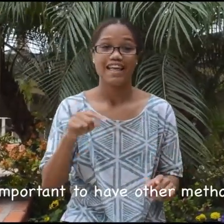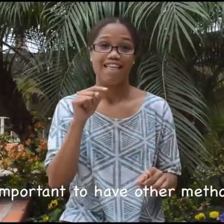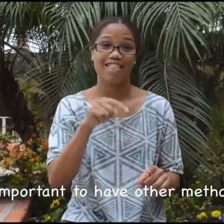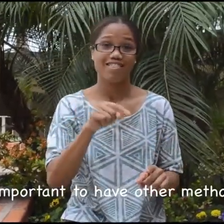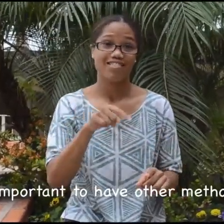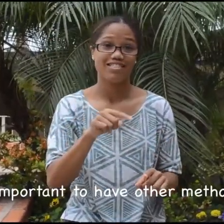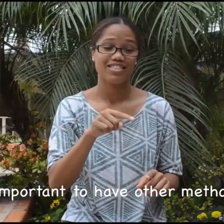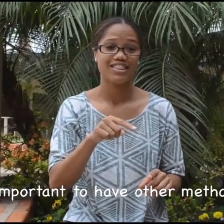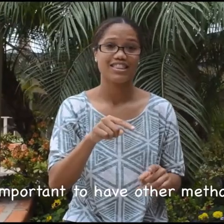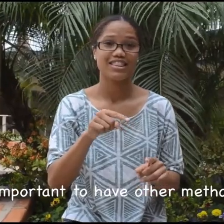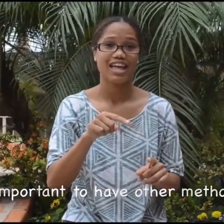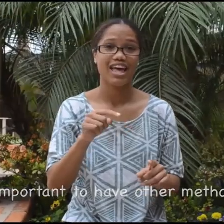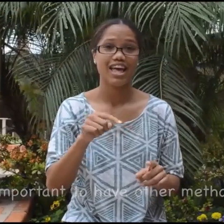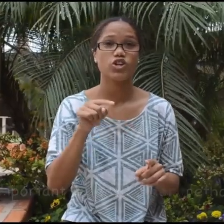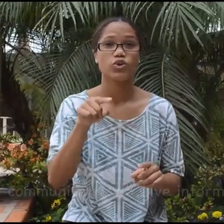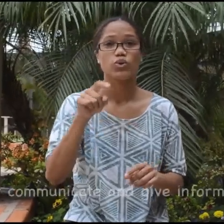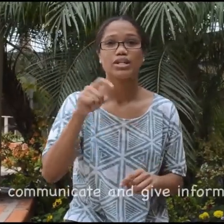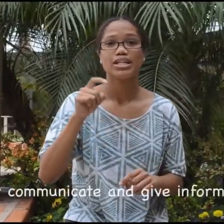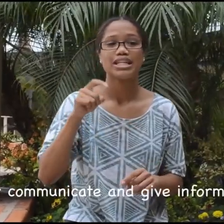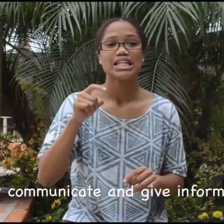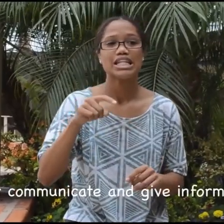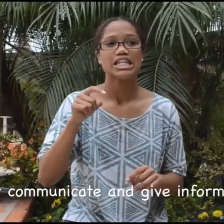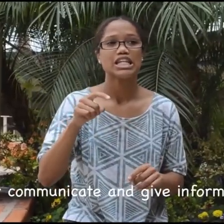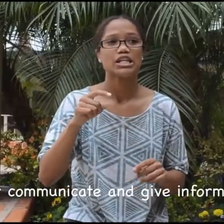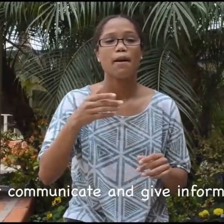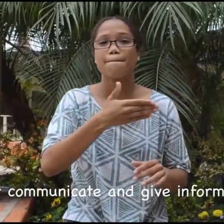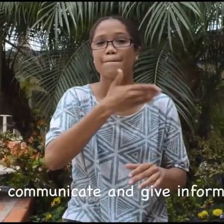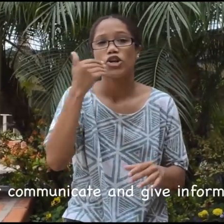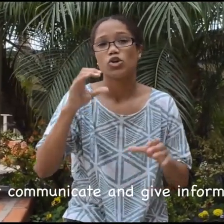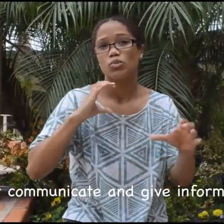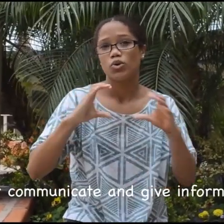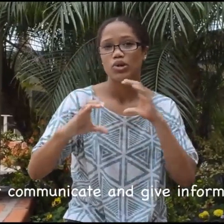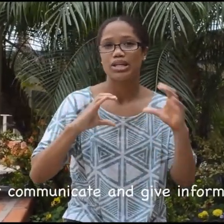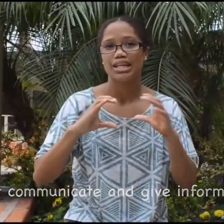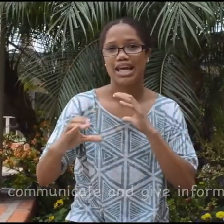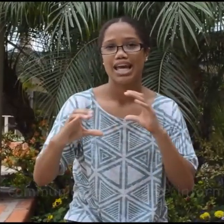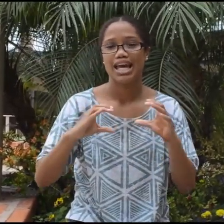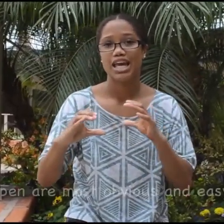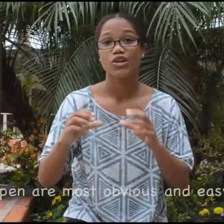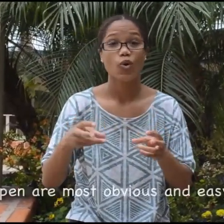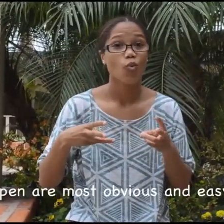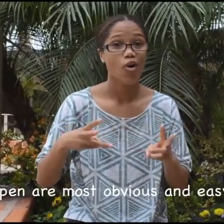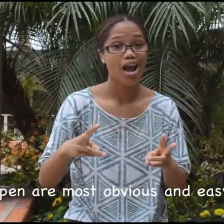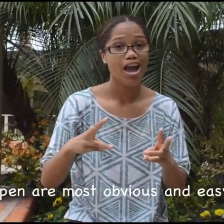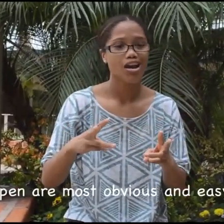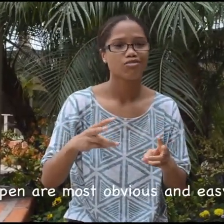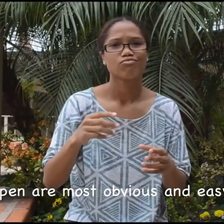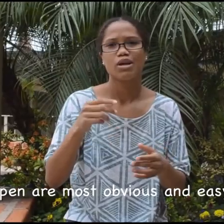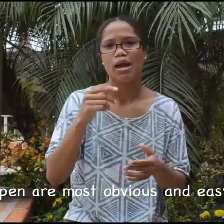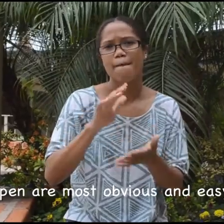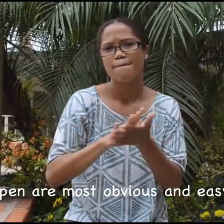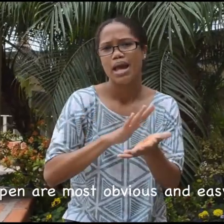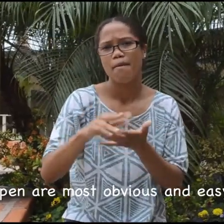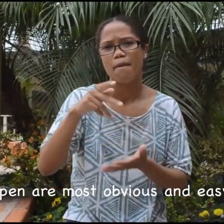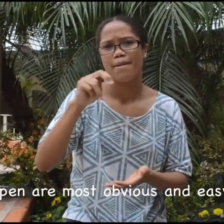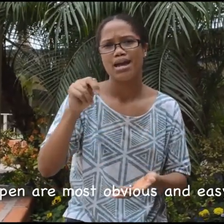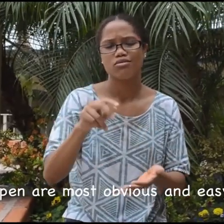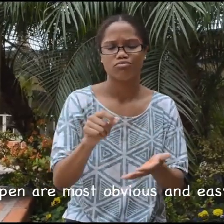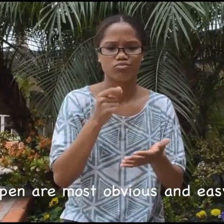have other methods to better communicate and give information. Paper and pen are most obvious and